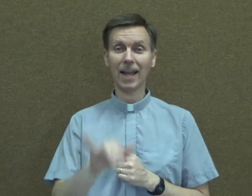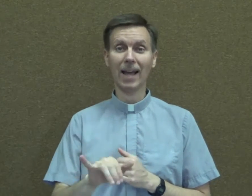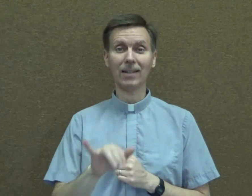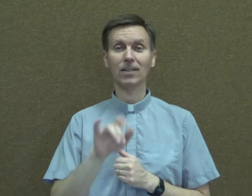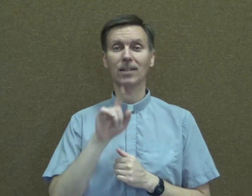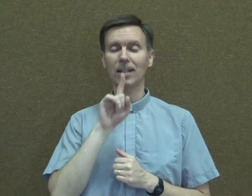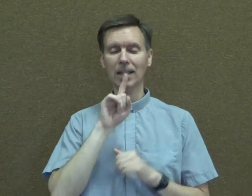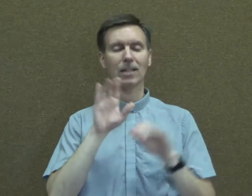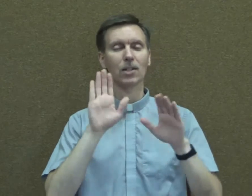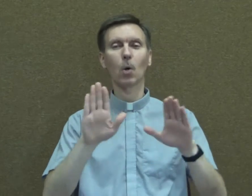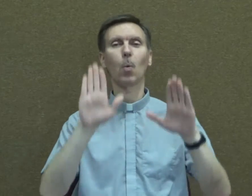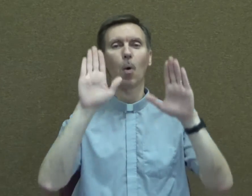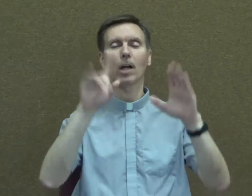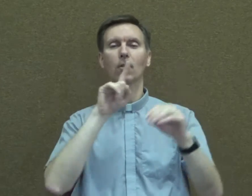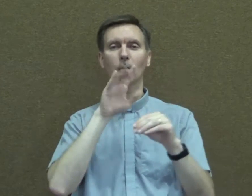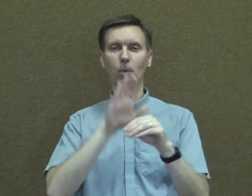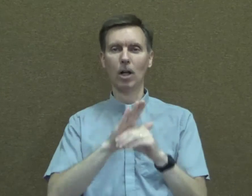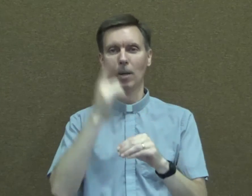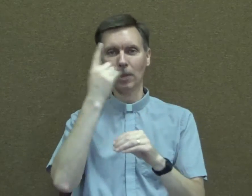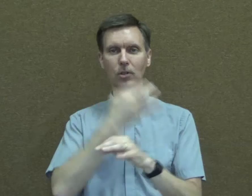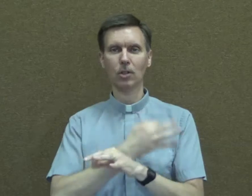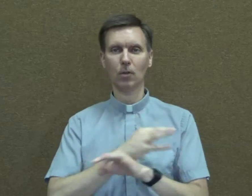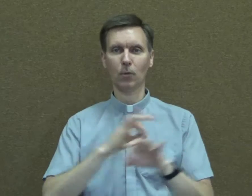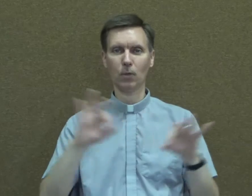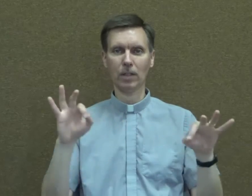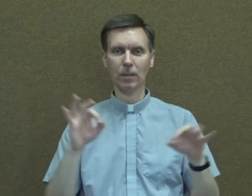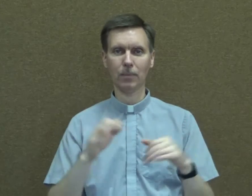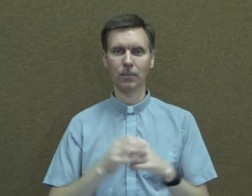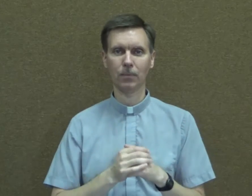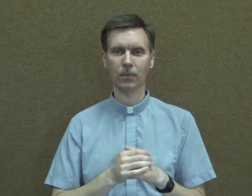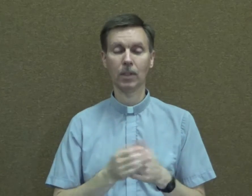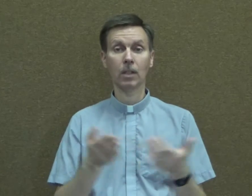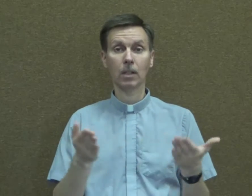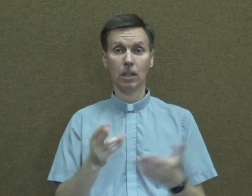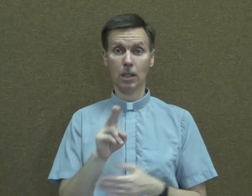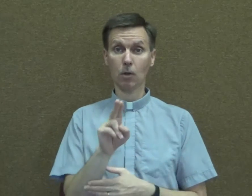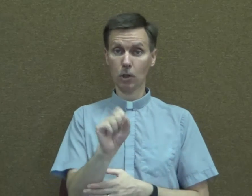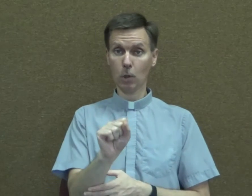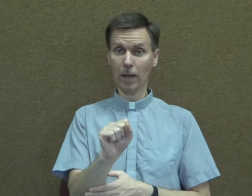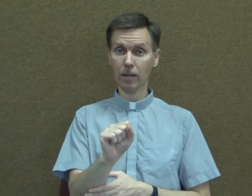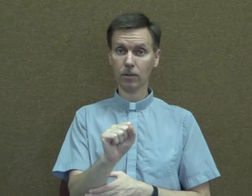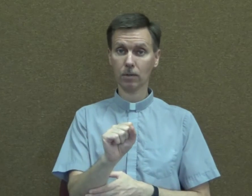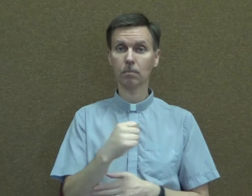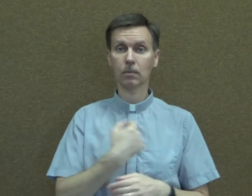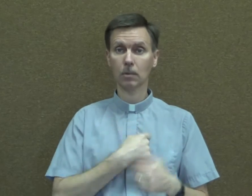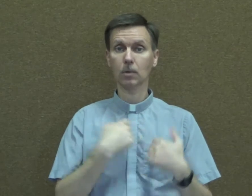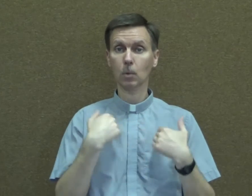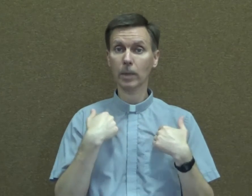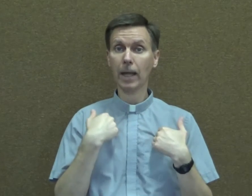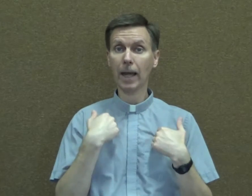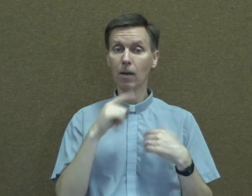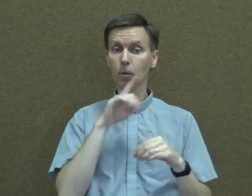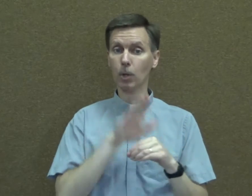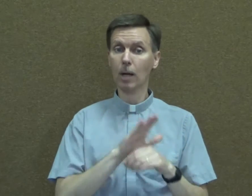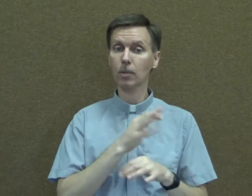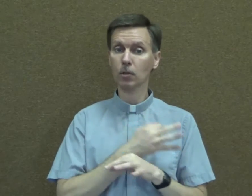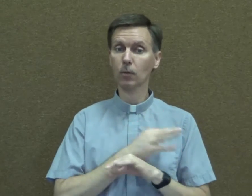That is a wonderful promise of freedom. Here in the U.S., we have the promise of